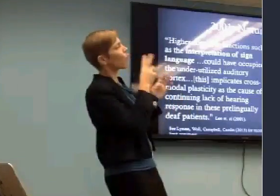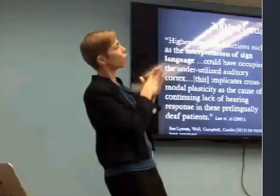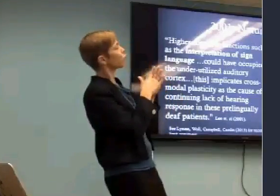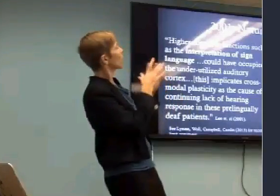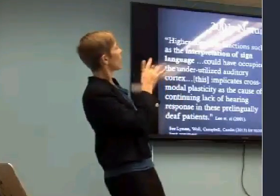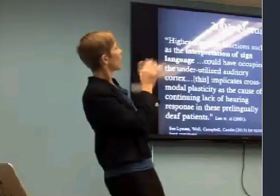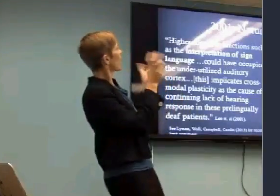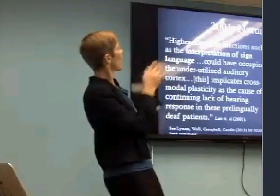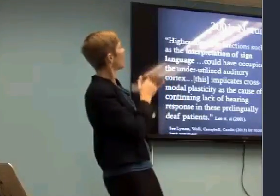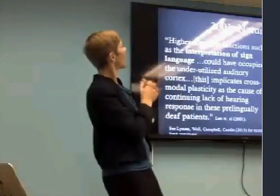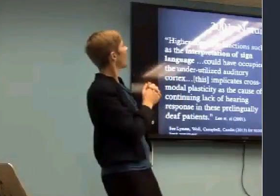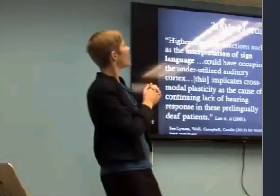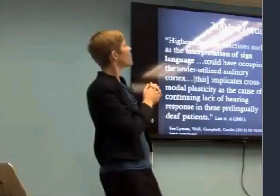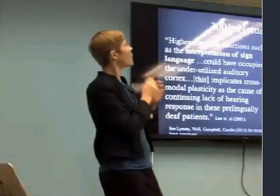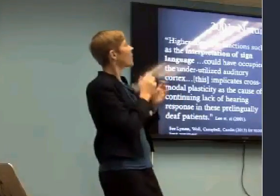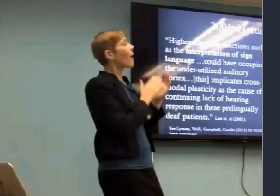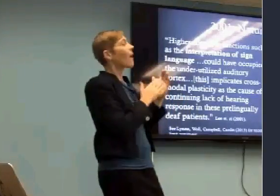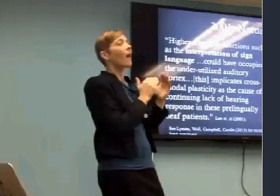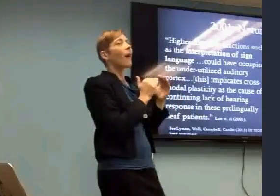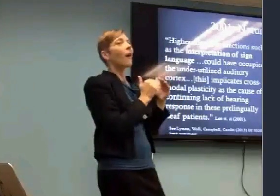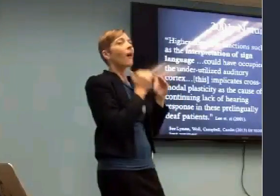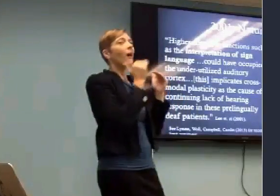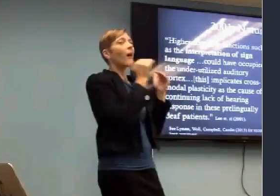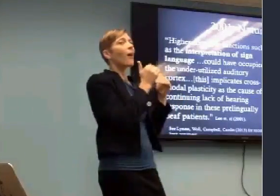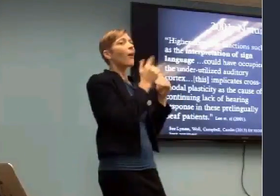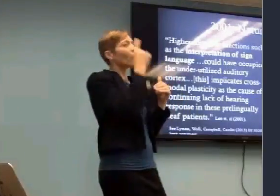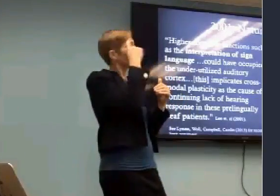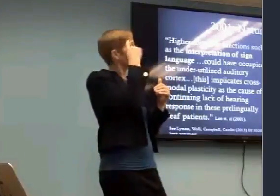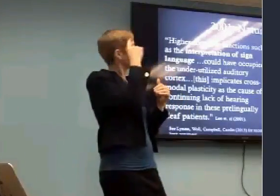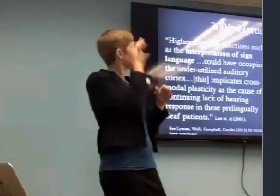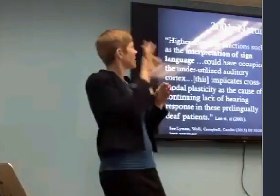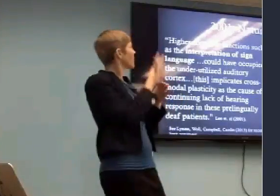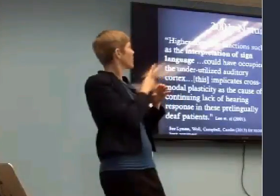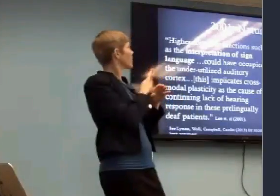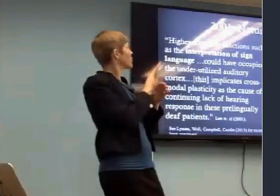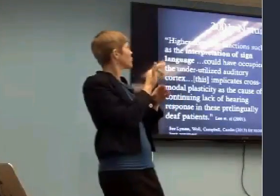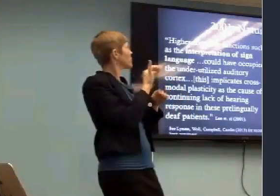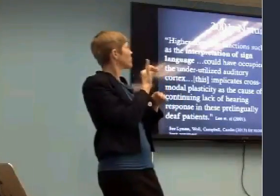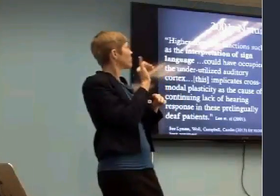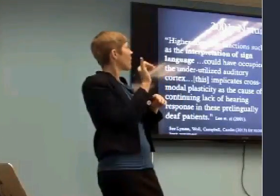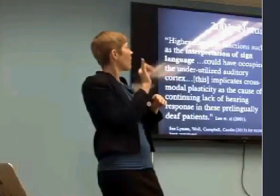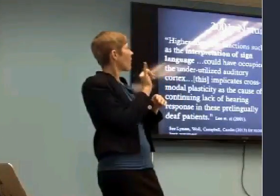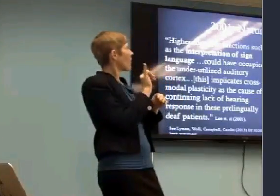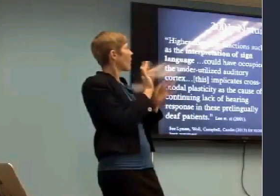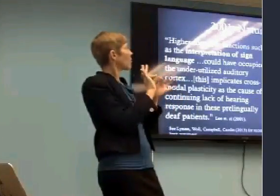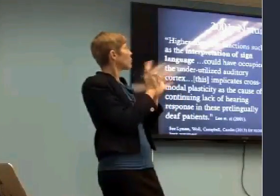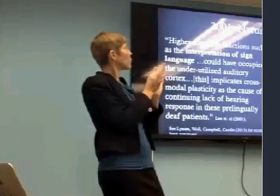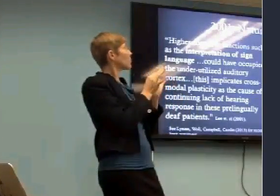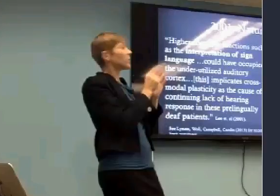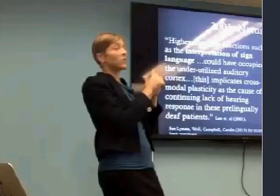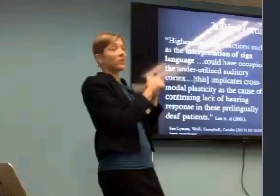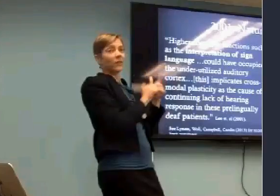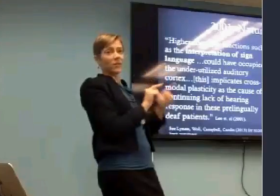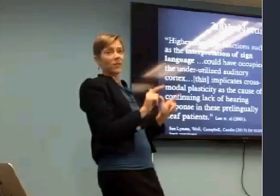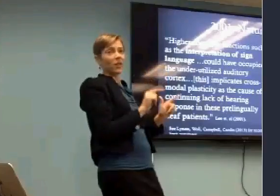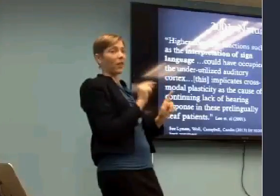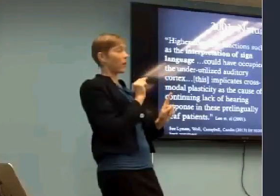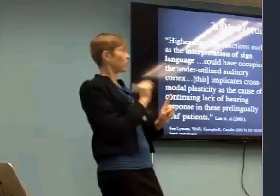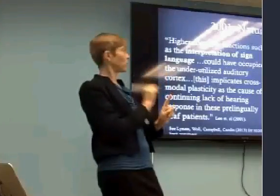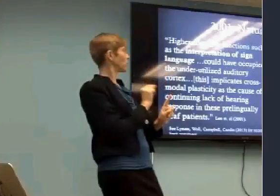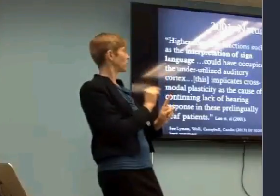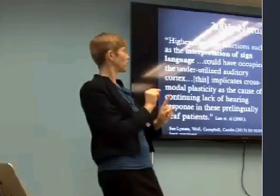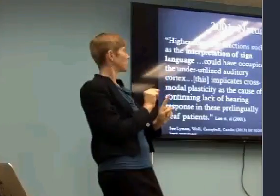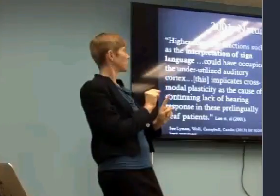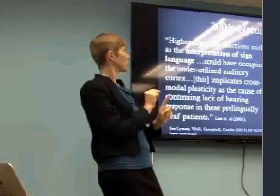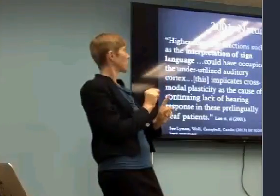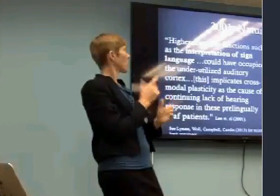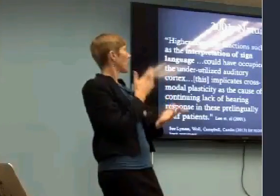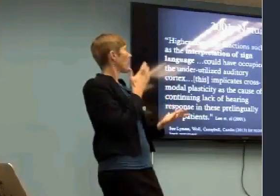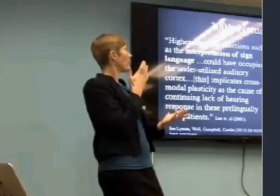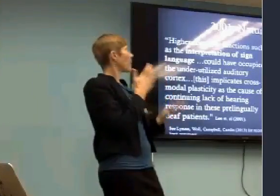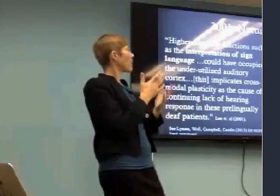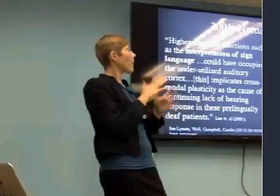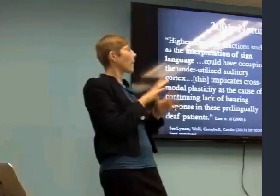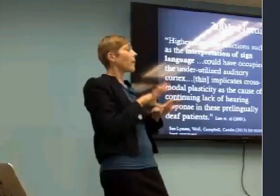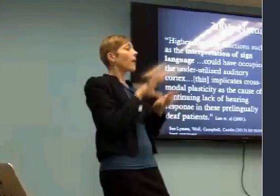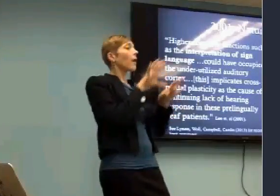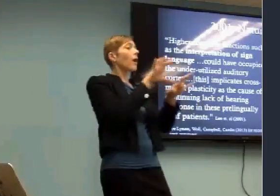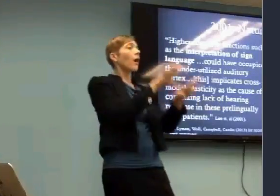well, you know what, let me just go ahead and read it to you. This is coming from the paper. Higher cognitive functions, such as the interpretation of sign